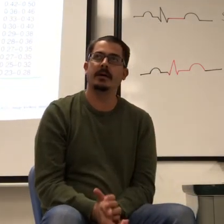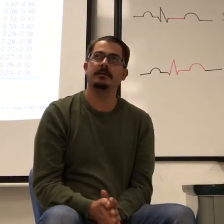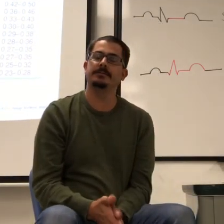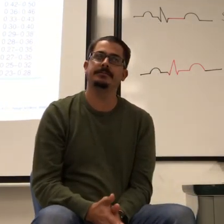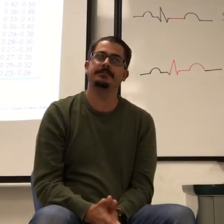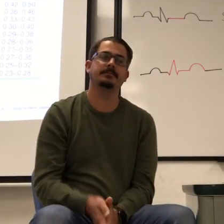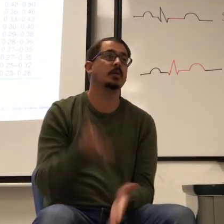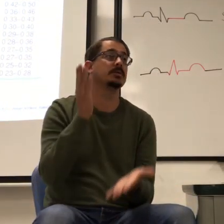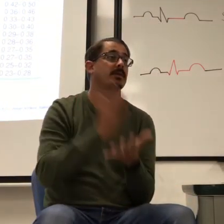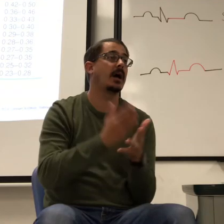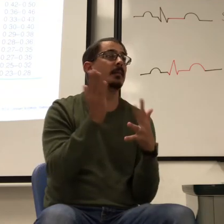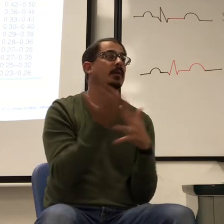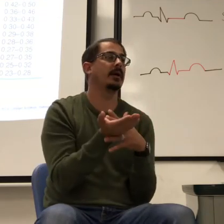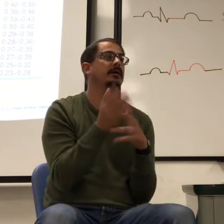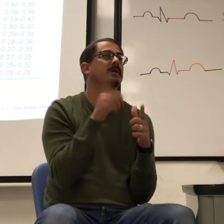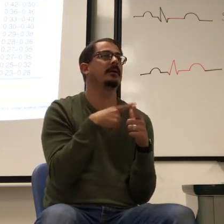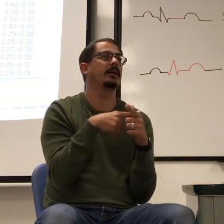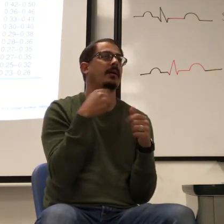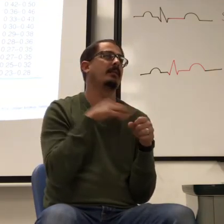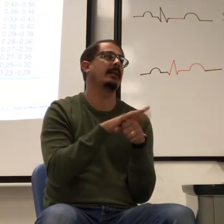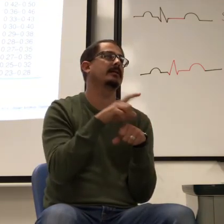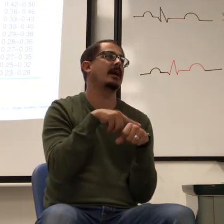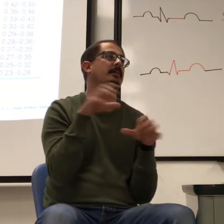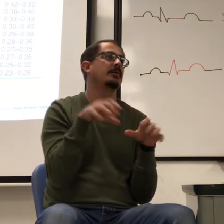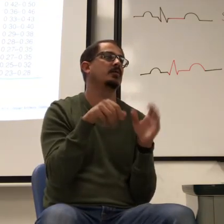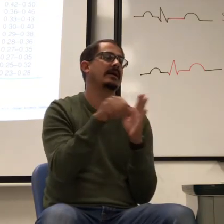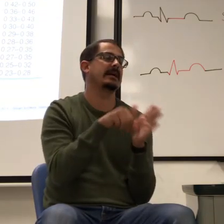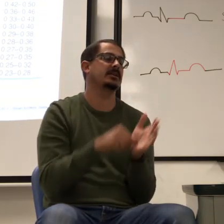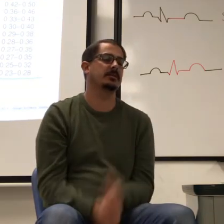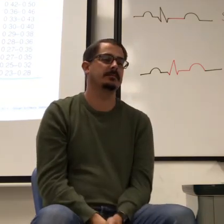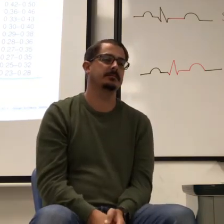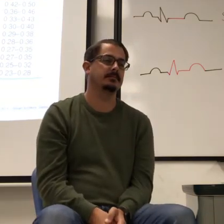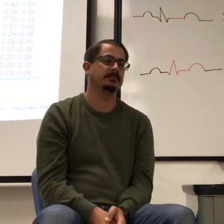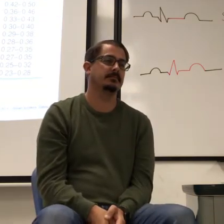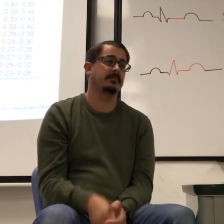Don't stop here and take our break. That way you'll have plenty of time to do the dissection.